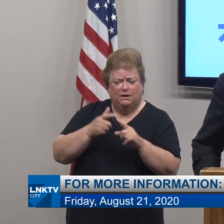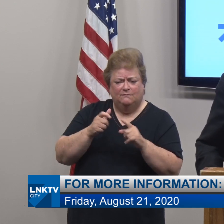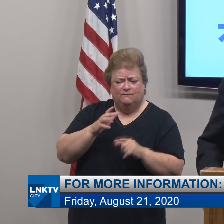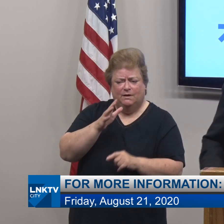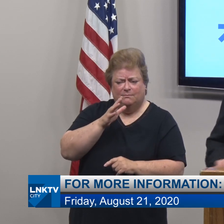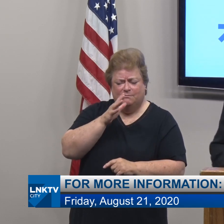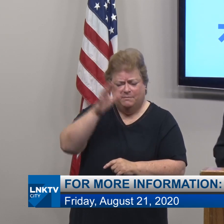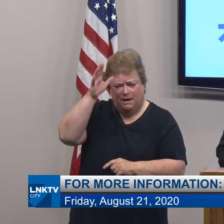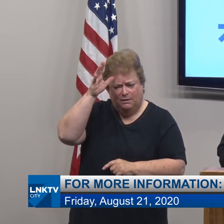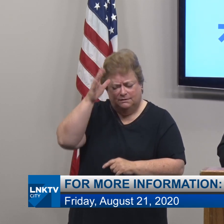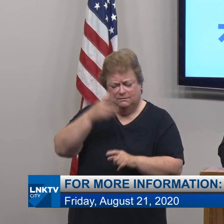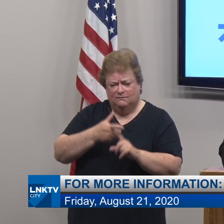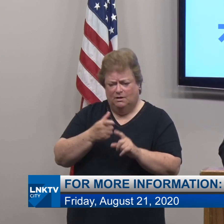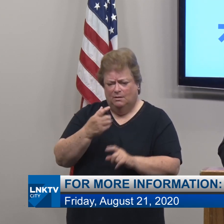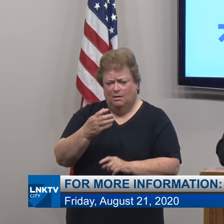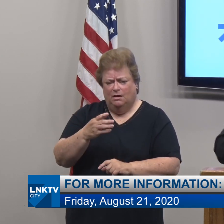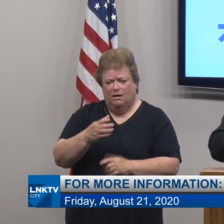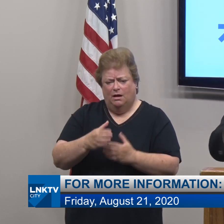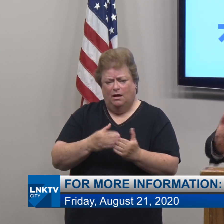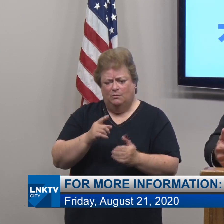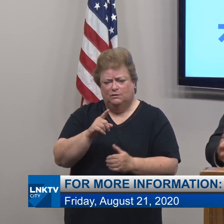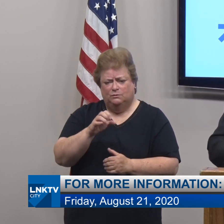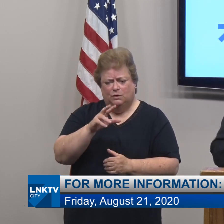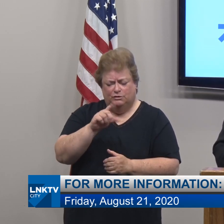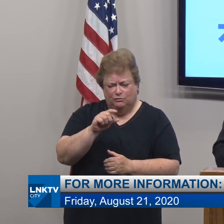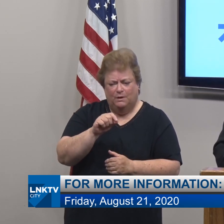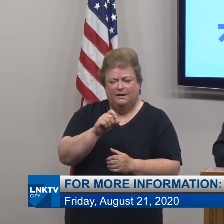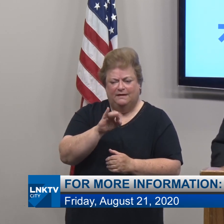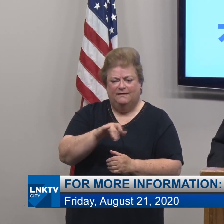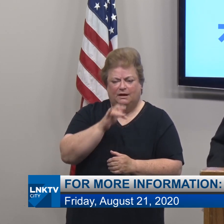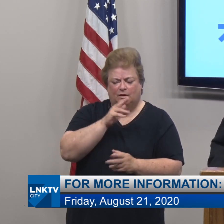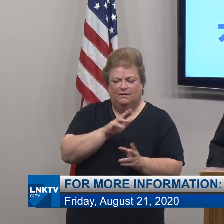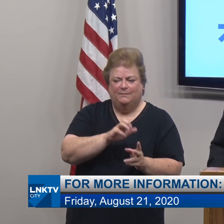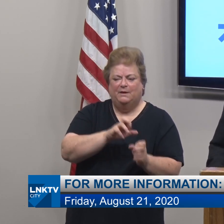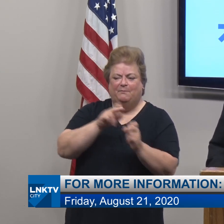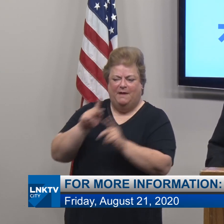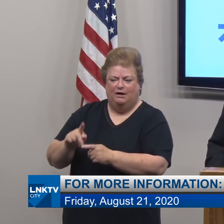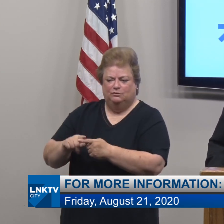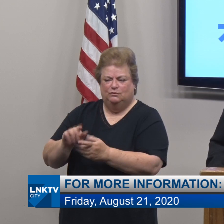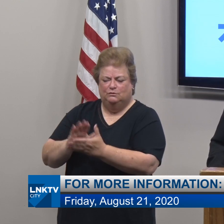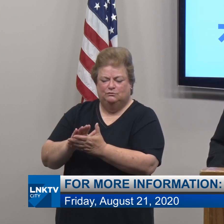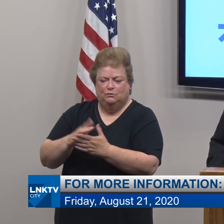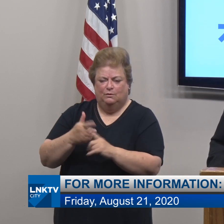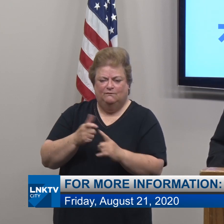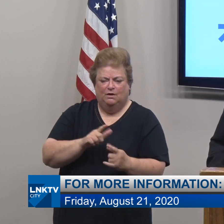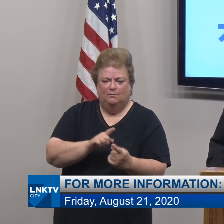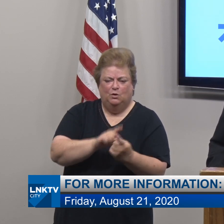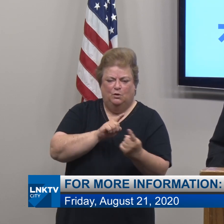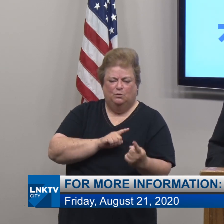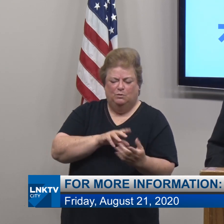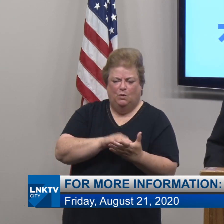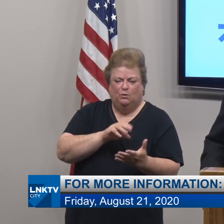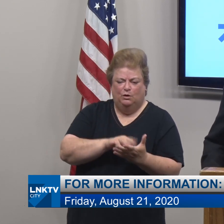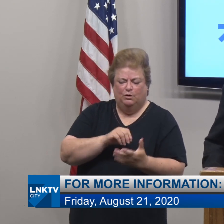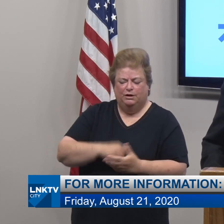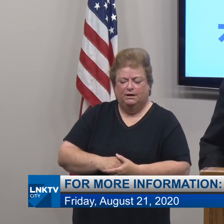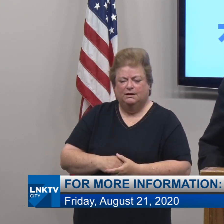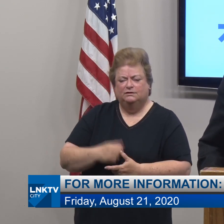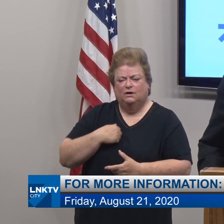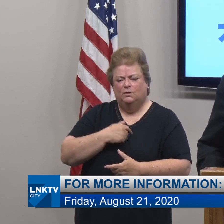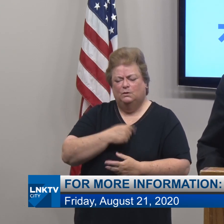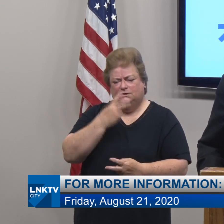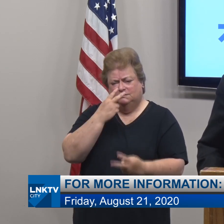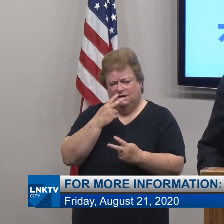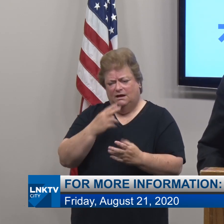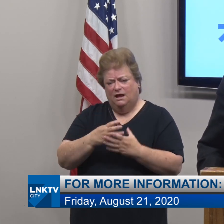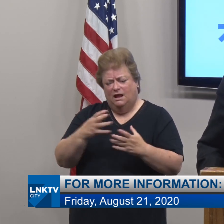almost 120 of them this week that are coming back into our schools from remote learning because of what they've heard. So we see that all as positive. We also see the